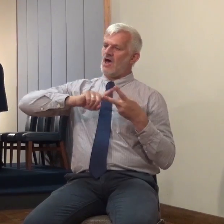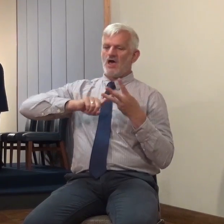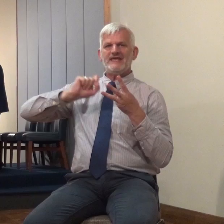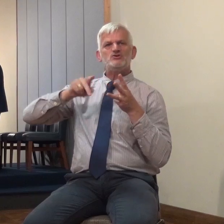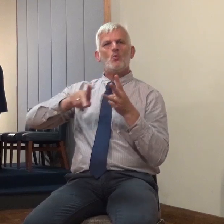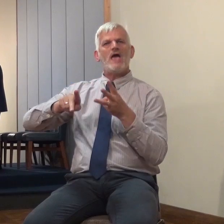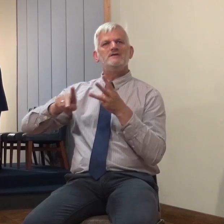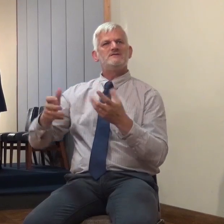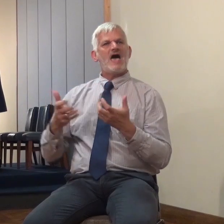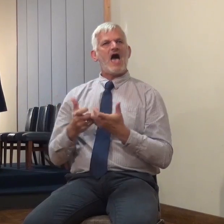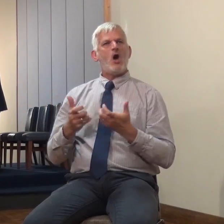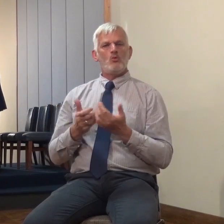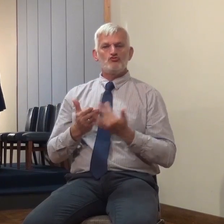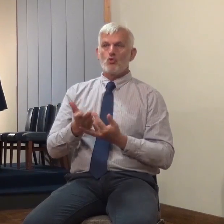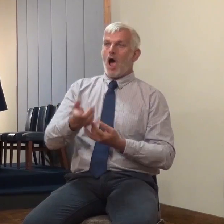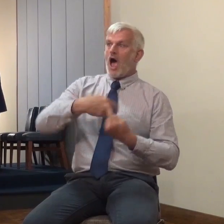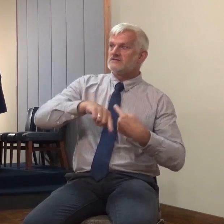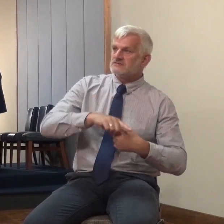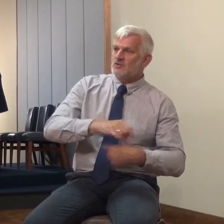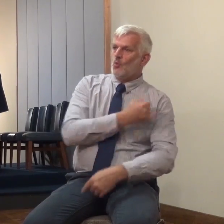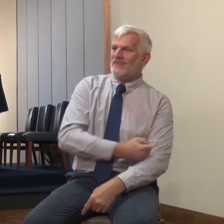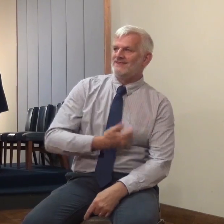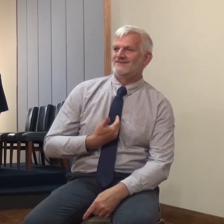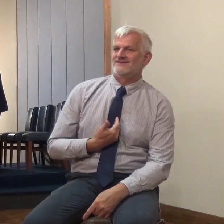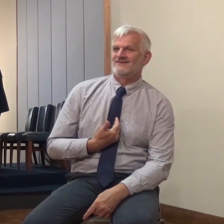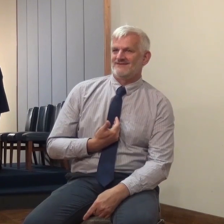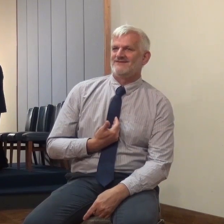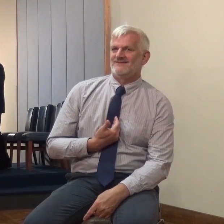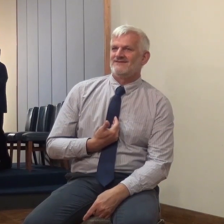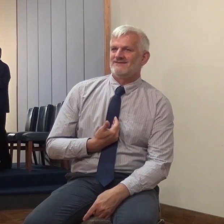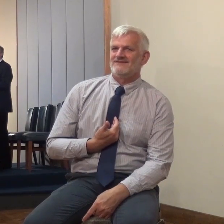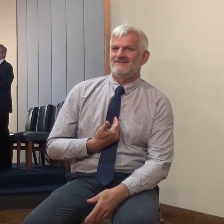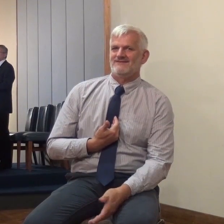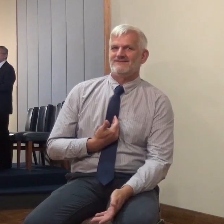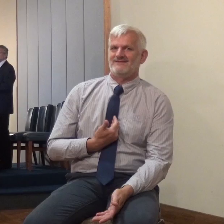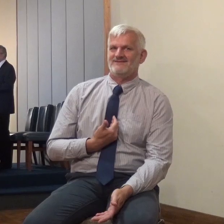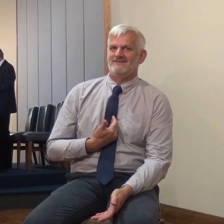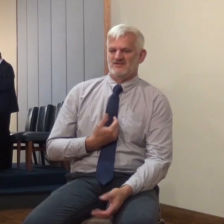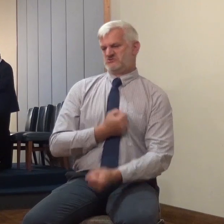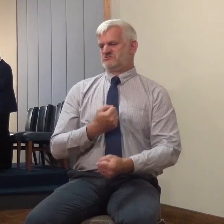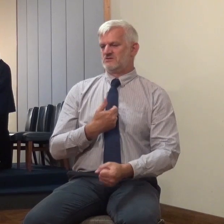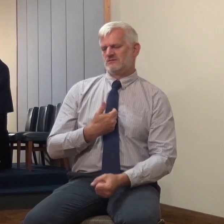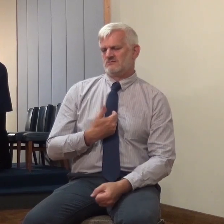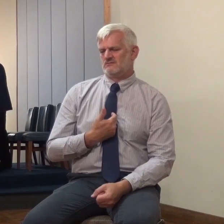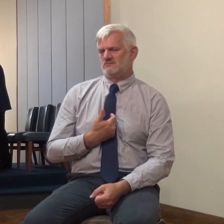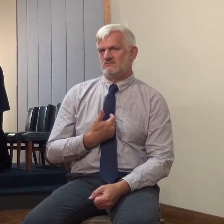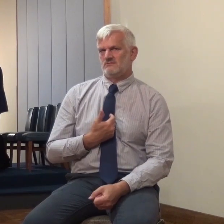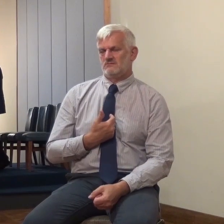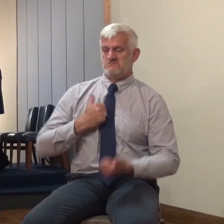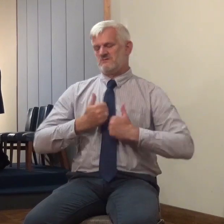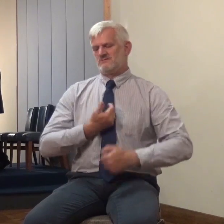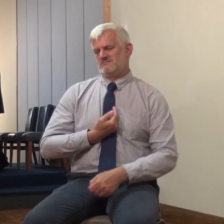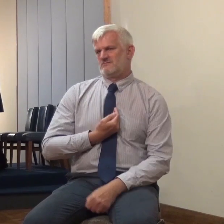battling, greatly exercised individuals. The precise identity then, the thorn in the flesh, messenger